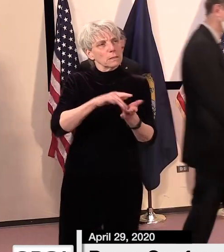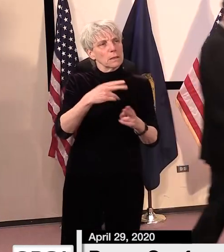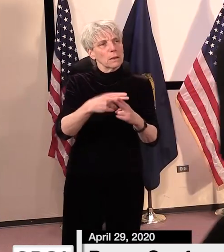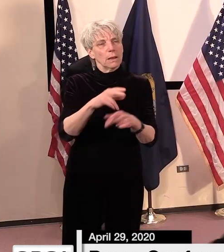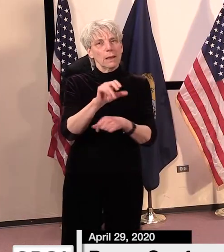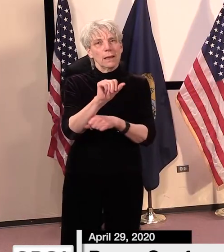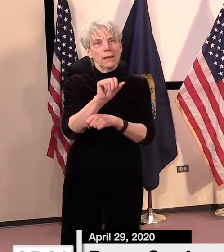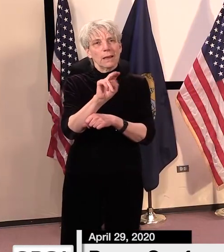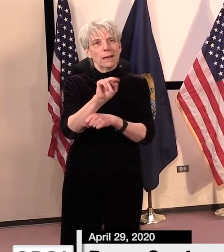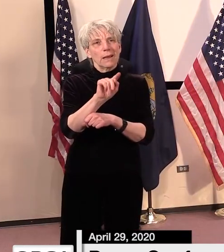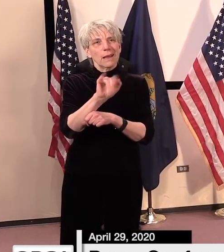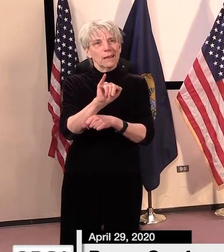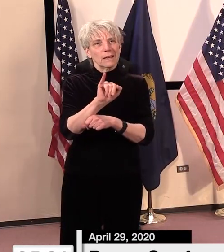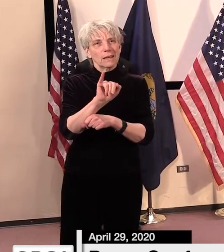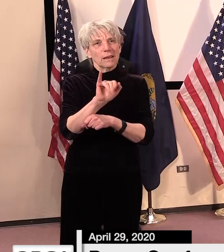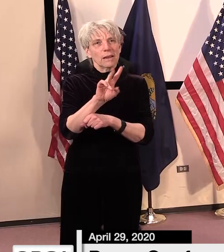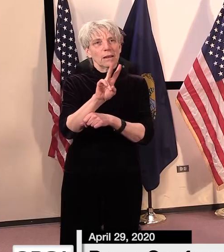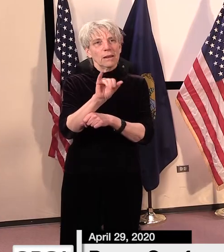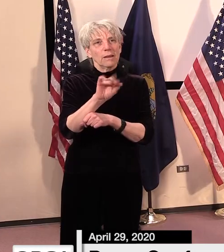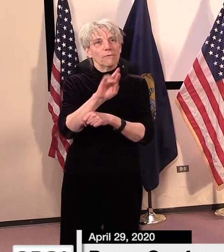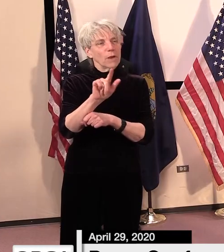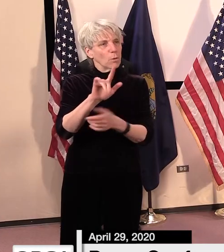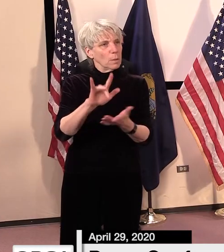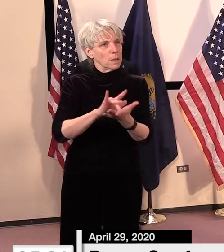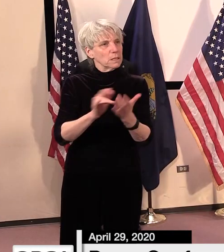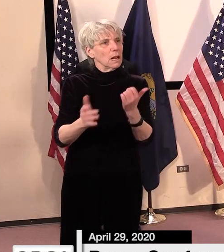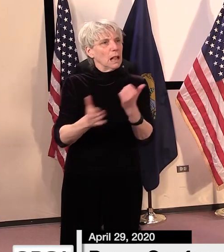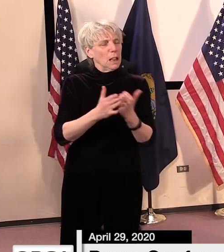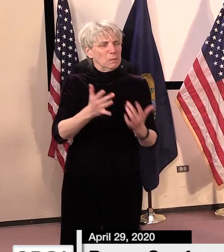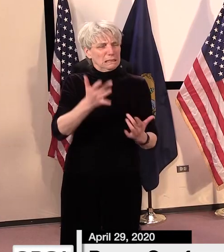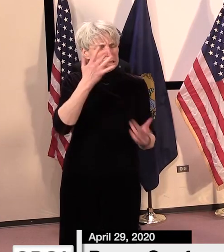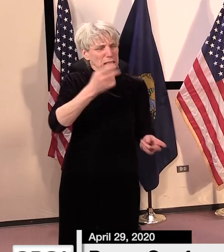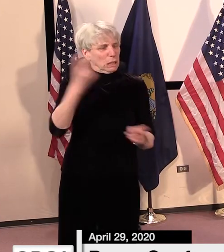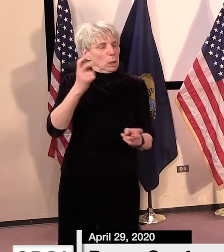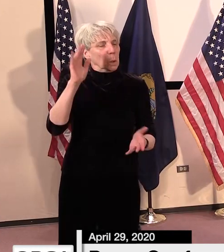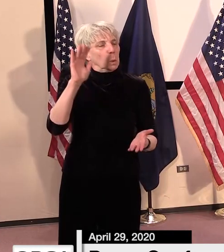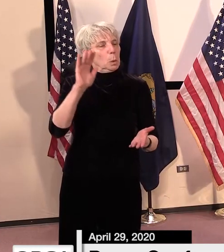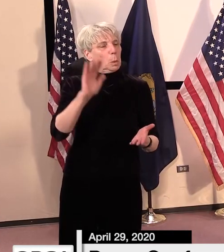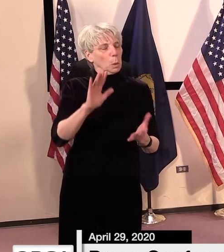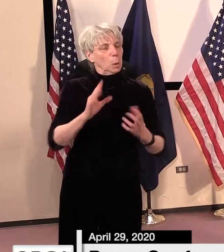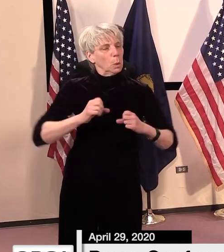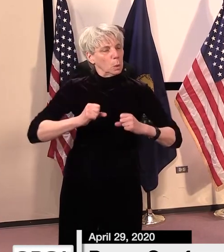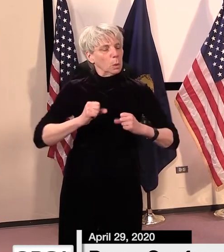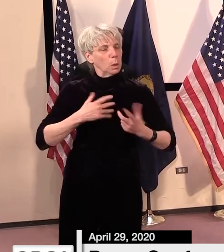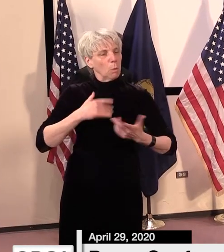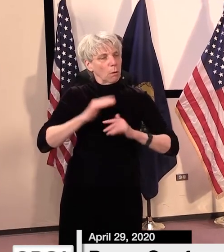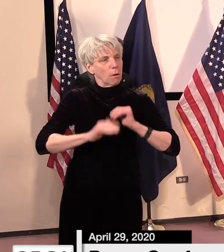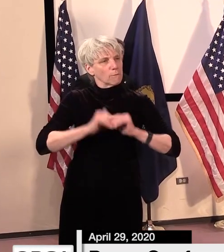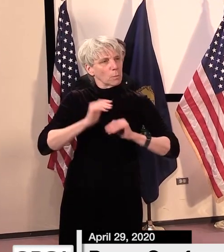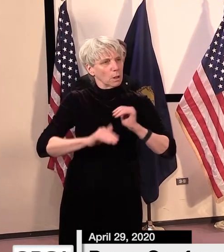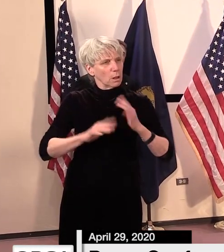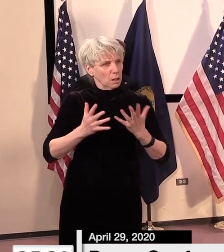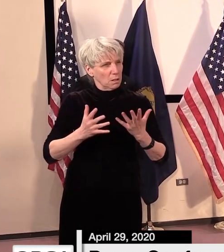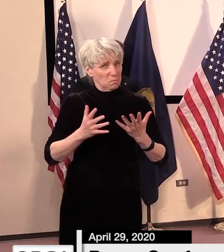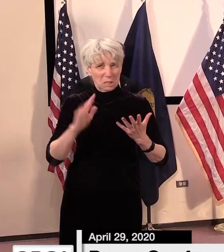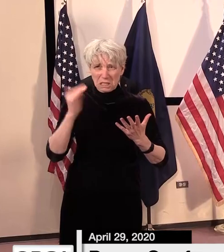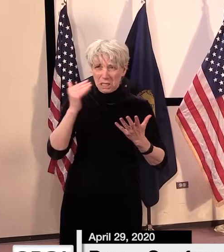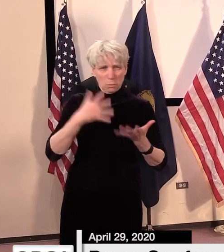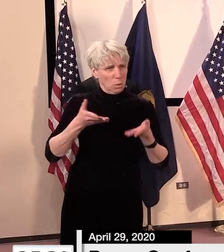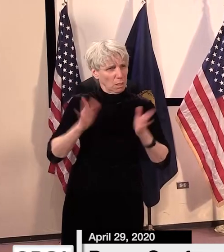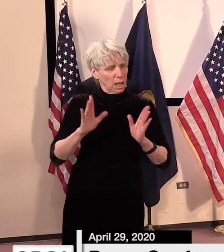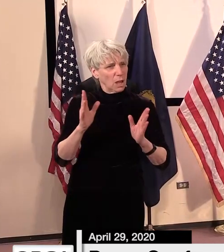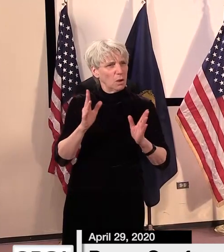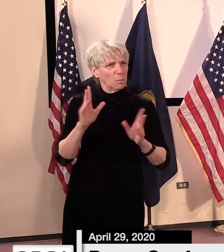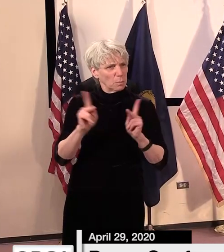would make reopening the economy that much easier. Can you speak to how these are developed and what the outlook is for having them become available?